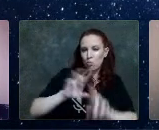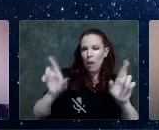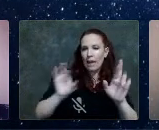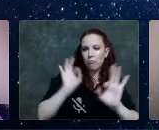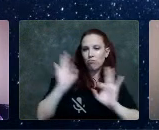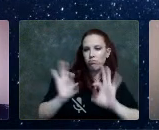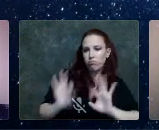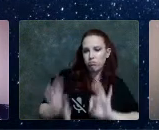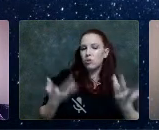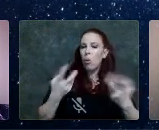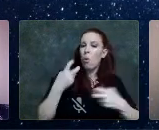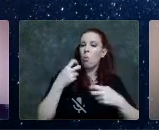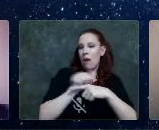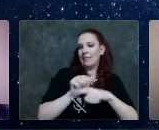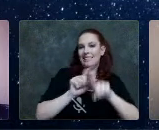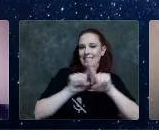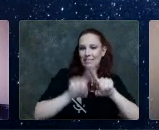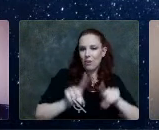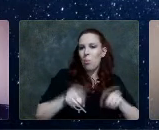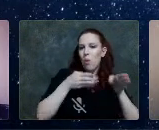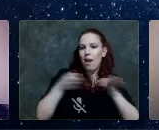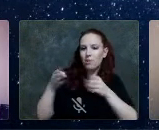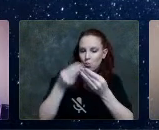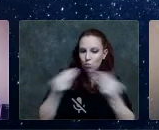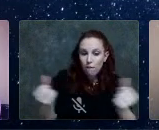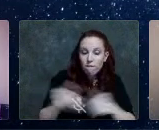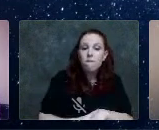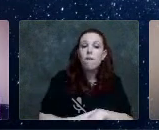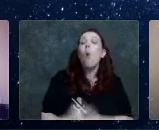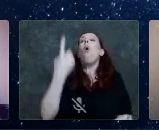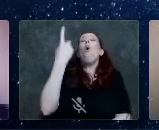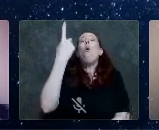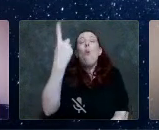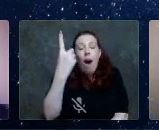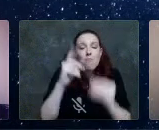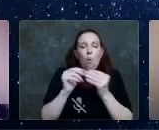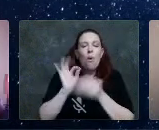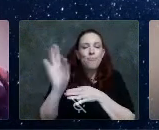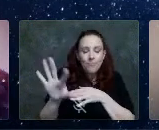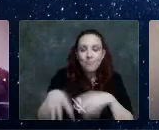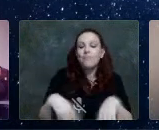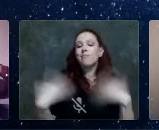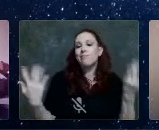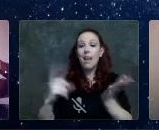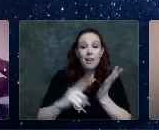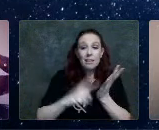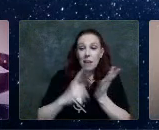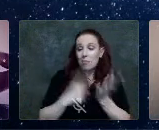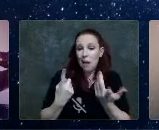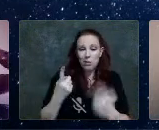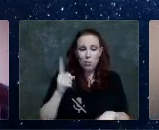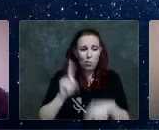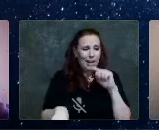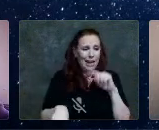problems in different ways. Hope that helps. Oh, and the one thing I will say here, another thing is, sometimes, hey, we can't just solve